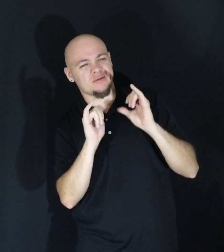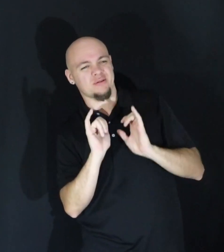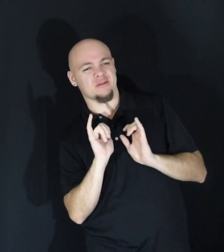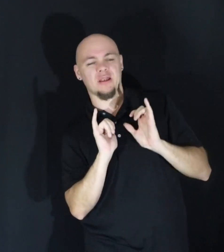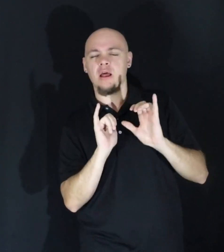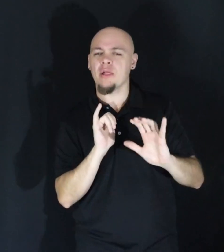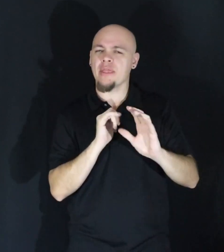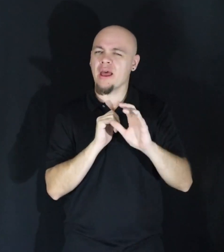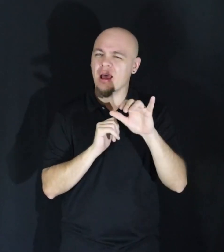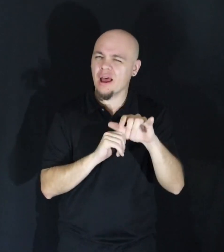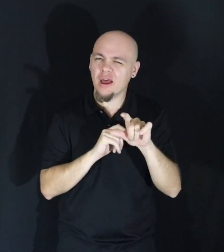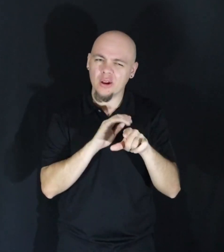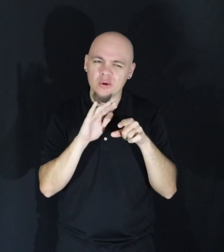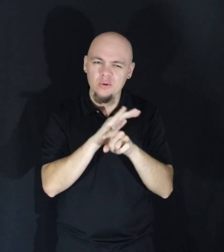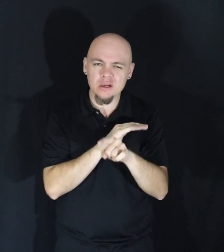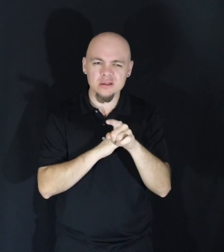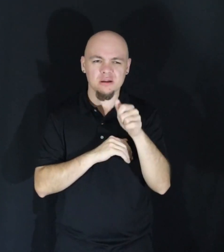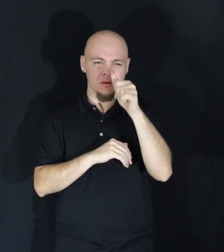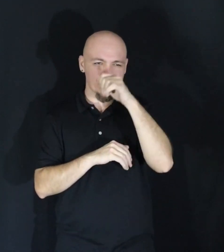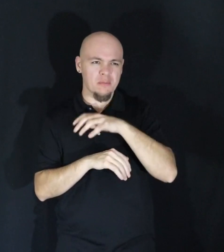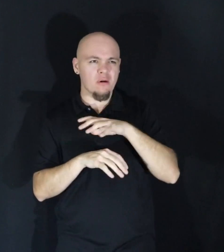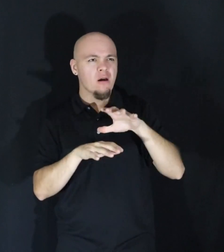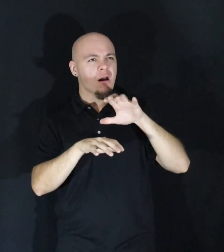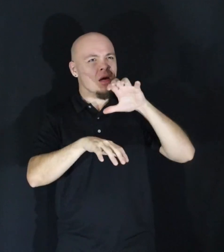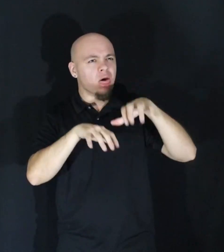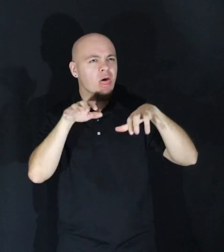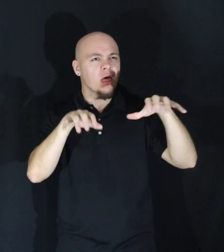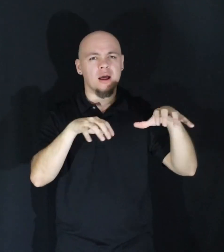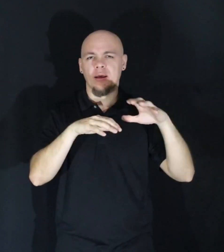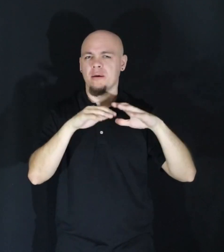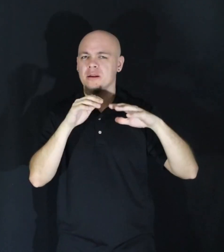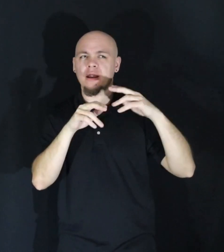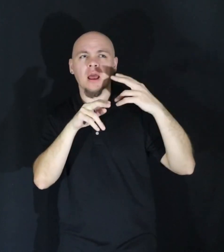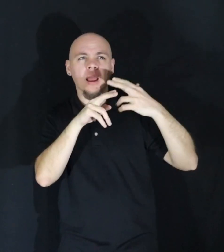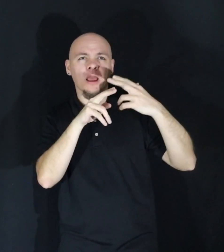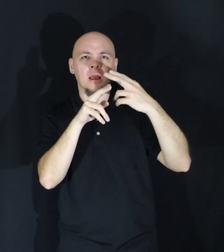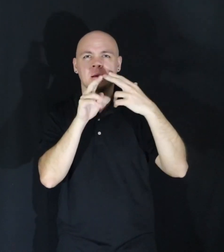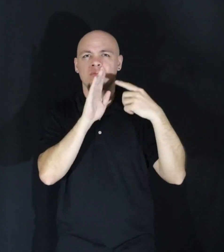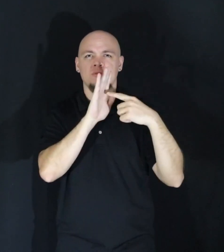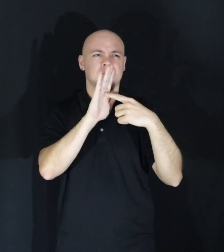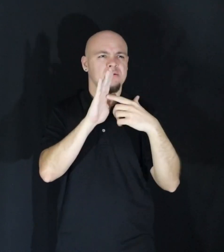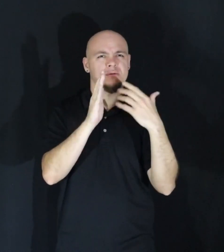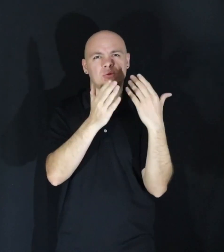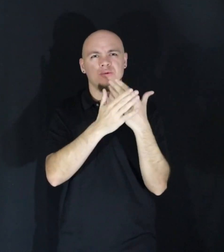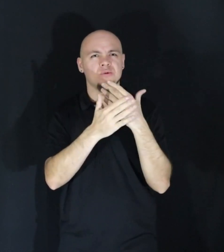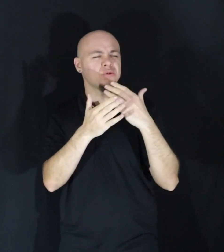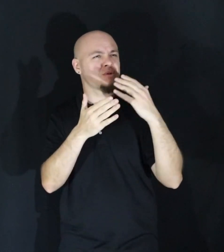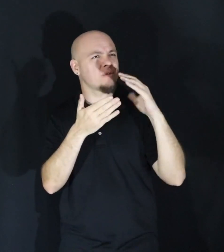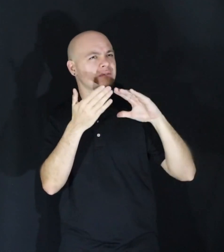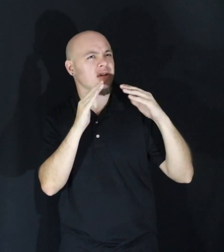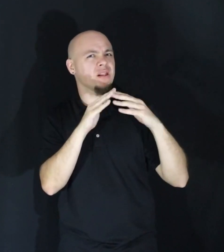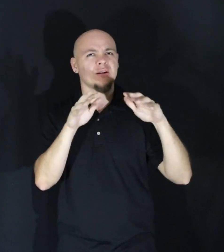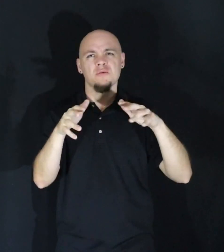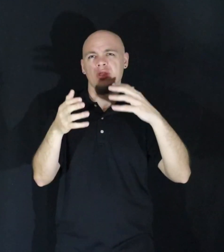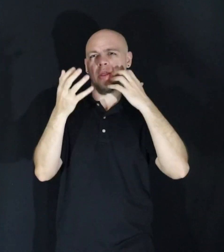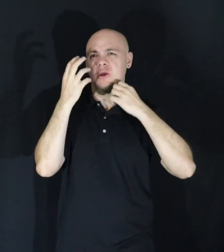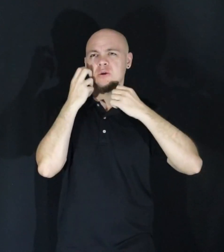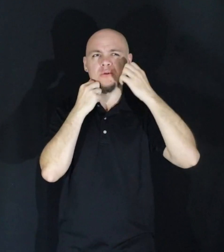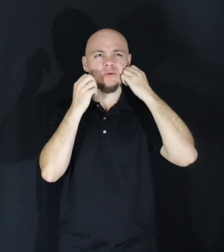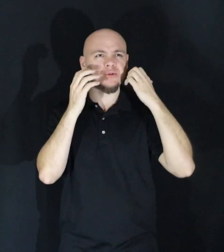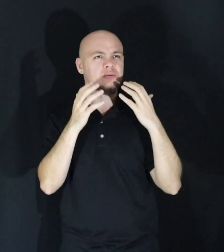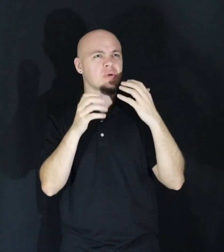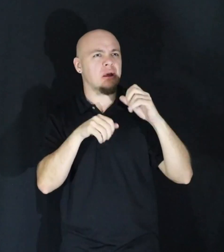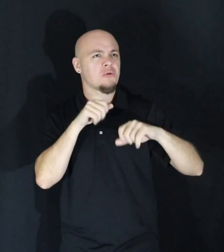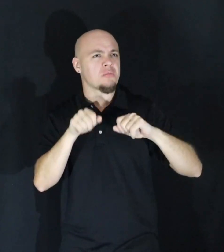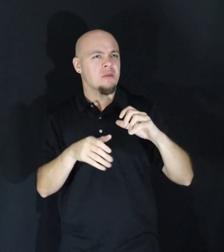the late-night quest to visit mainstay buildings with shiny new names that reflect this new village, this commune of consumers with expensive